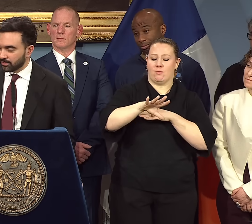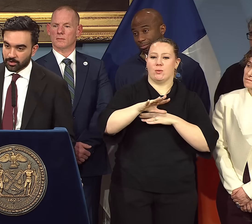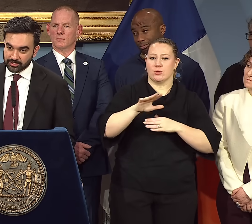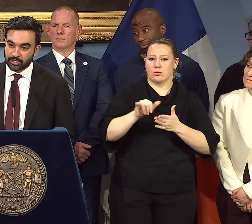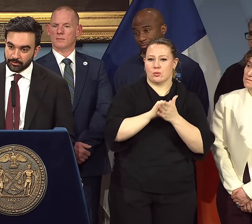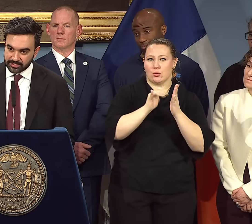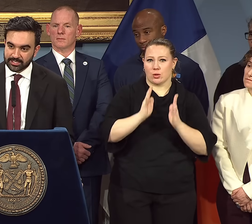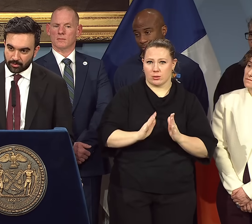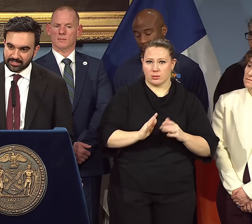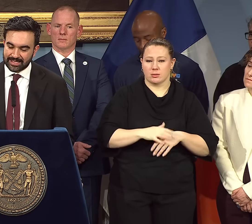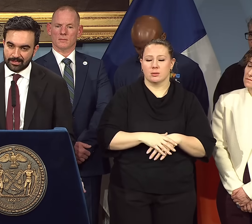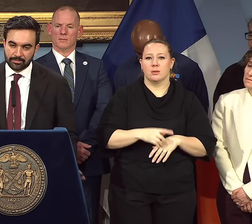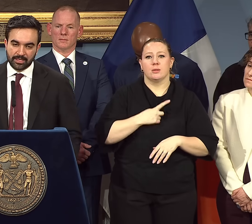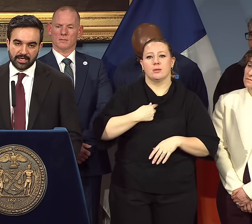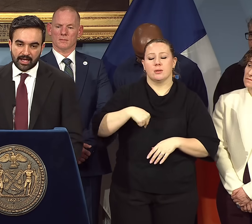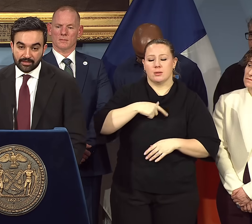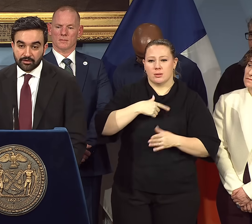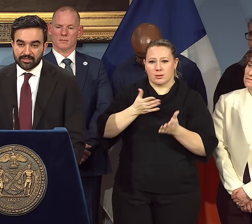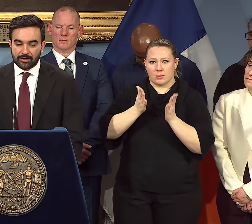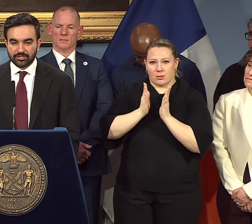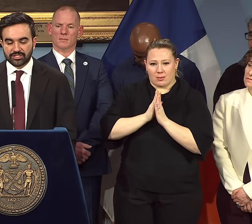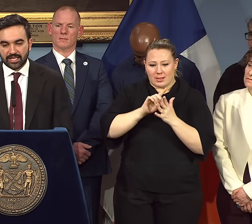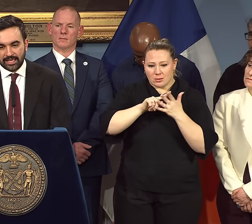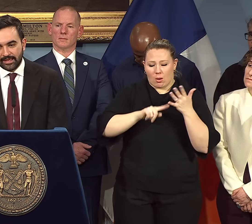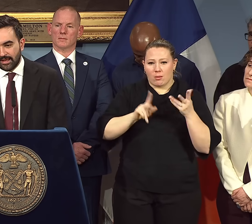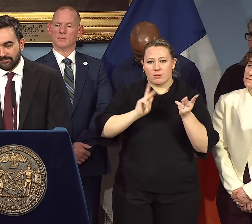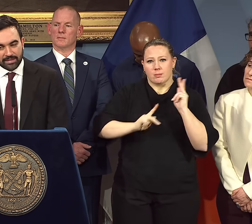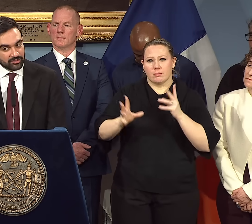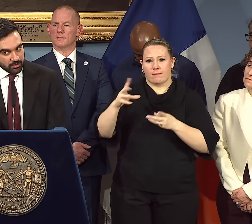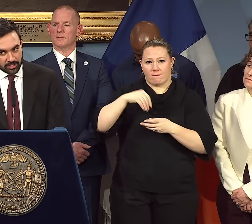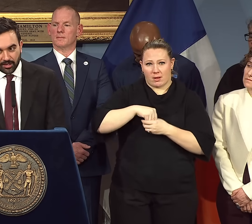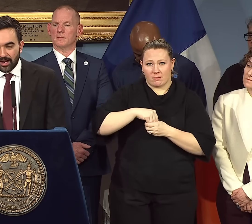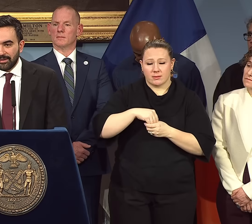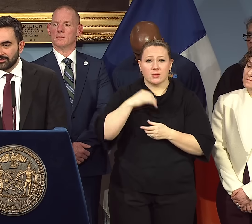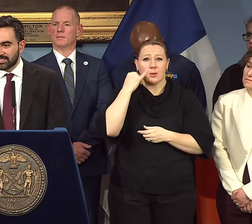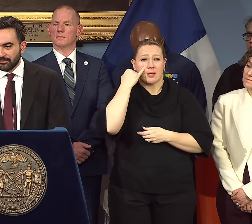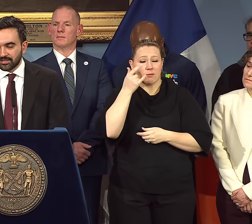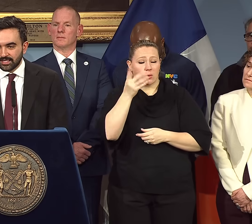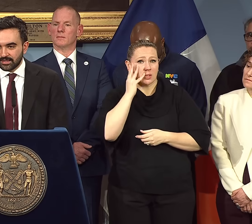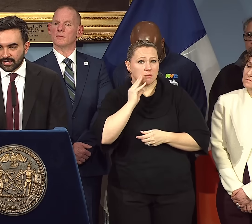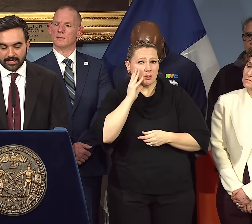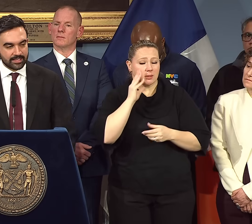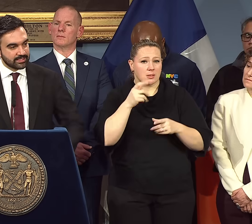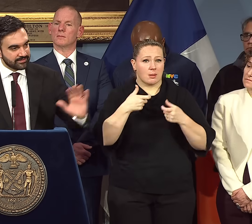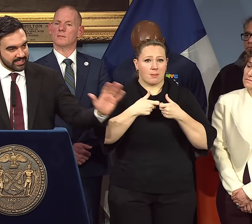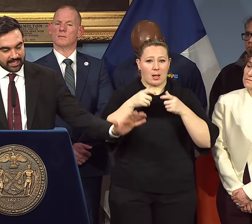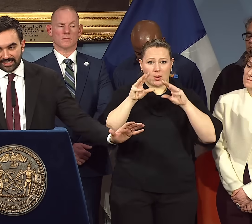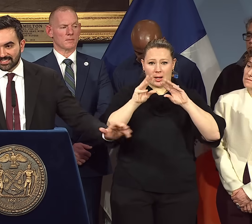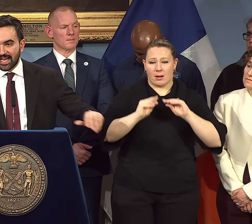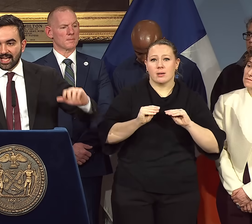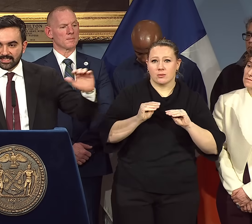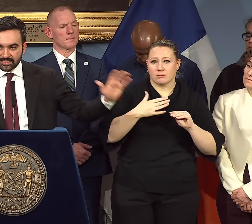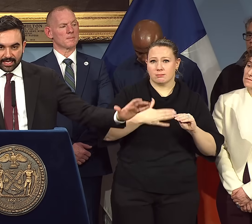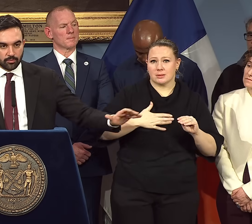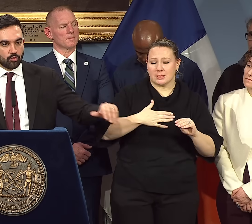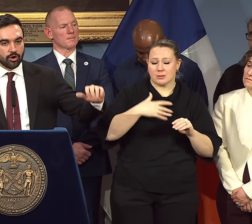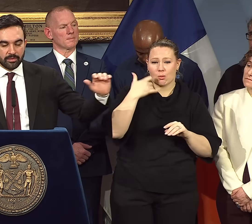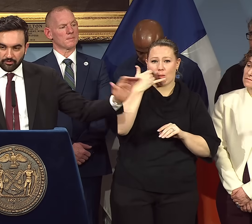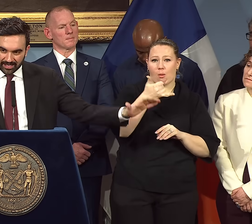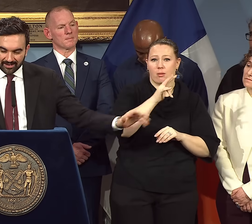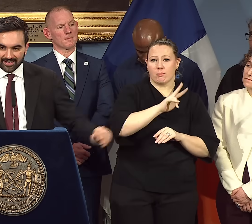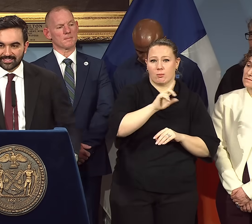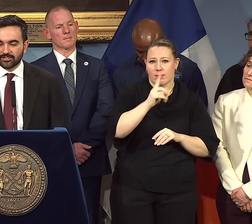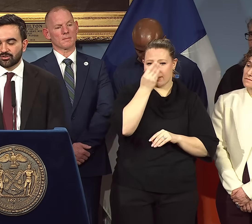outage. The city wants to know, the city wants to help. And the other thing I would just say, I've spoken a lot about safety in the context of staying inside, staying